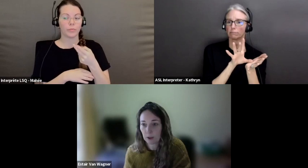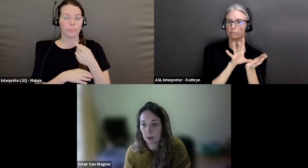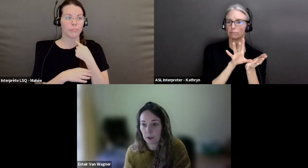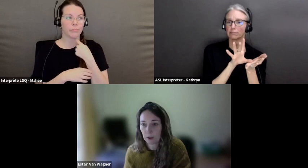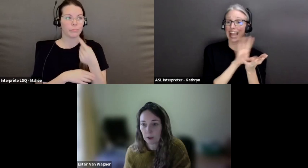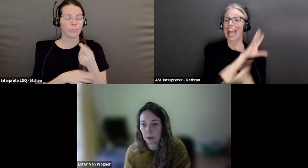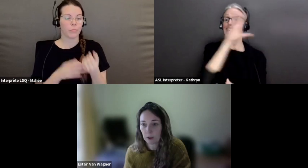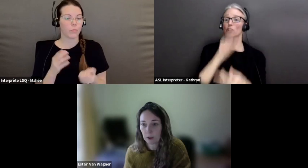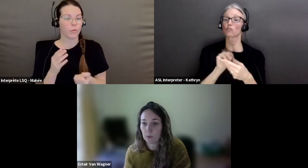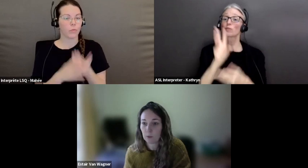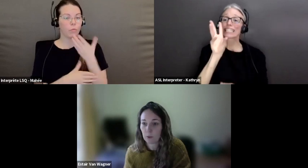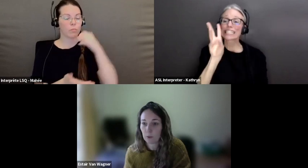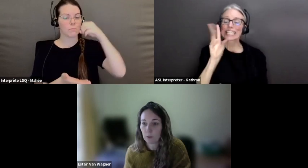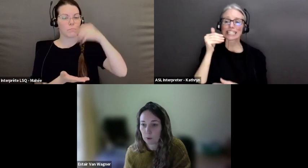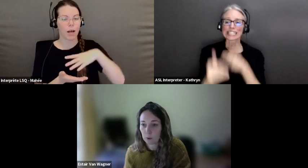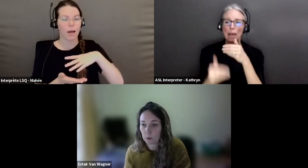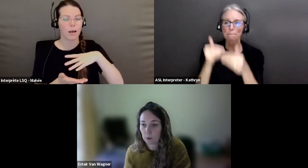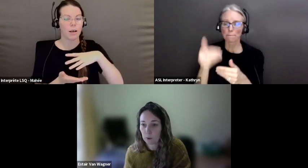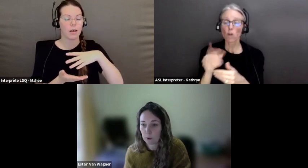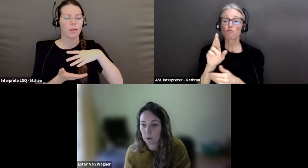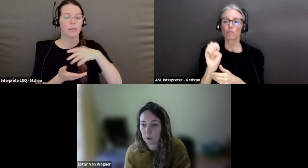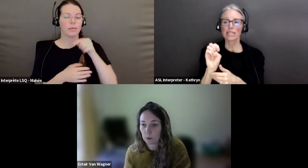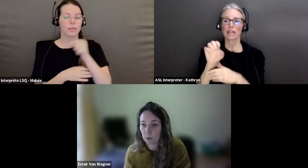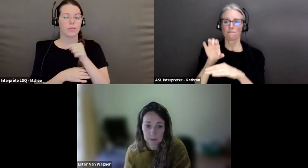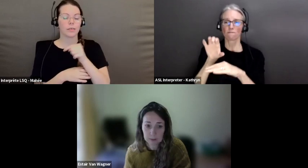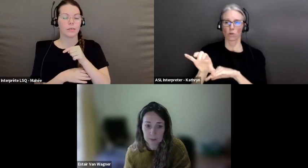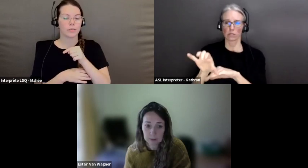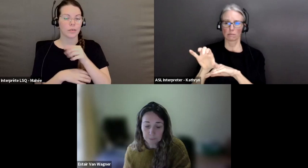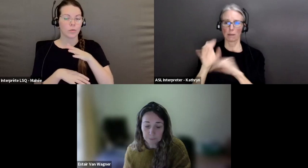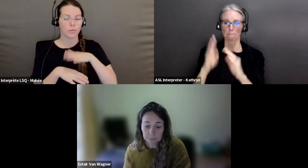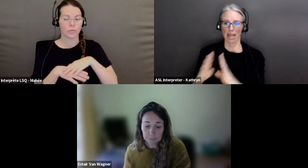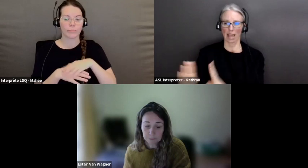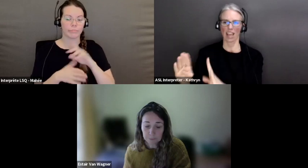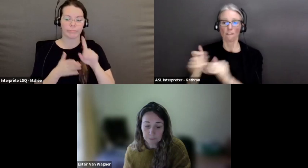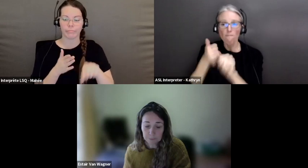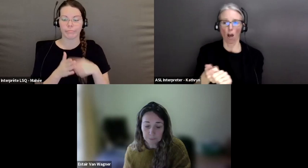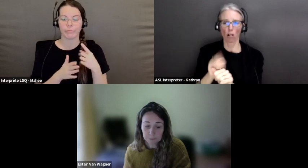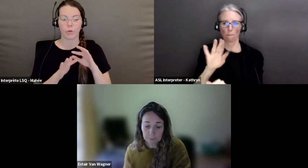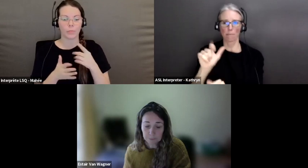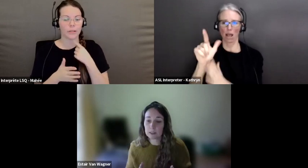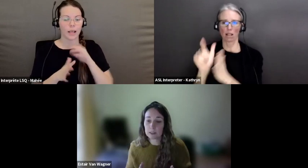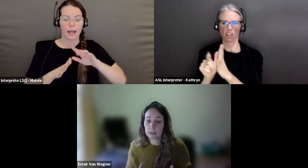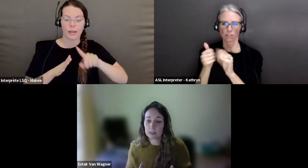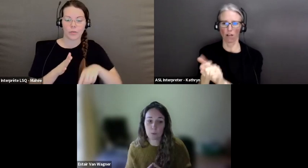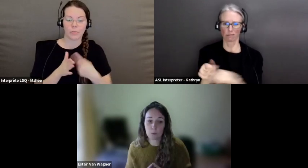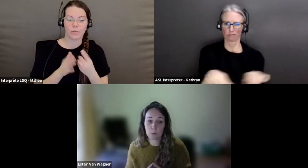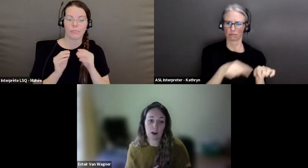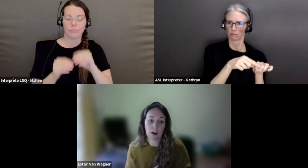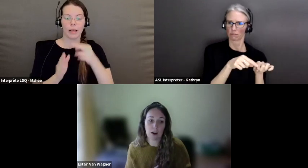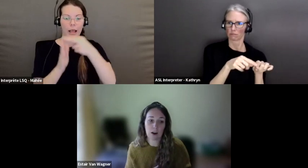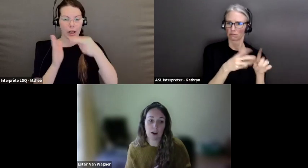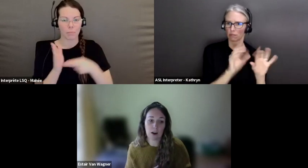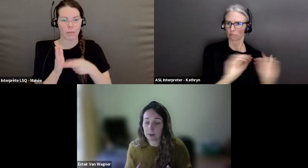enforcement plan to reinstate their regular bylaw enforcement. In both Toronto and Hamilton, we